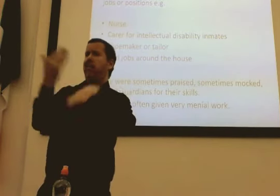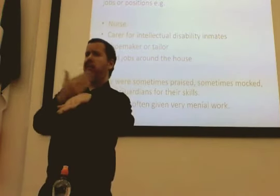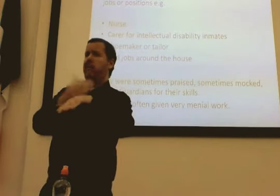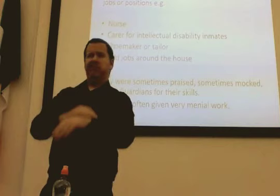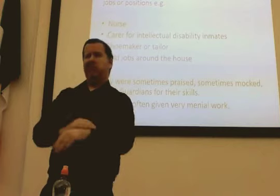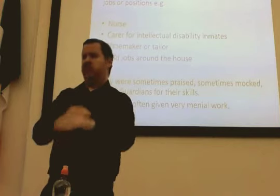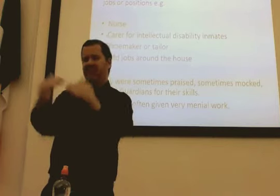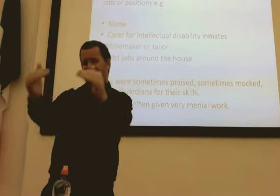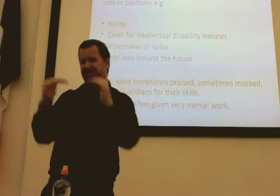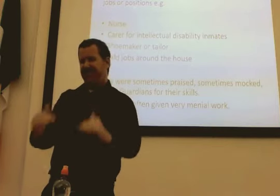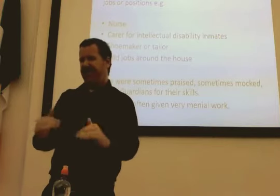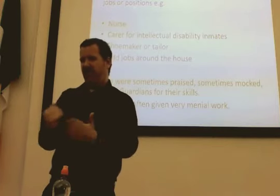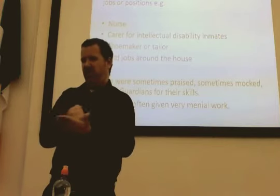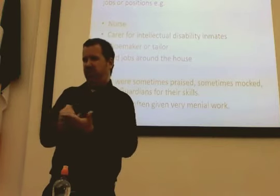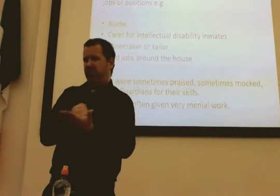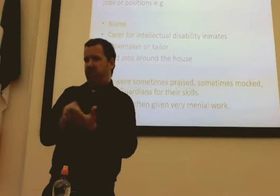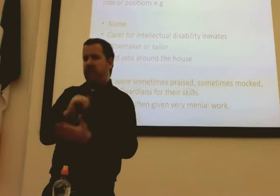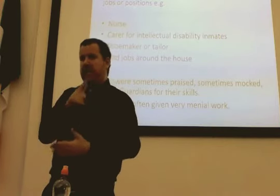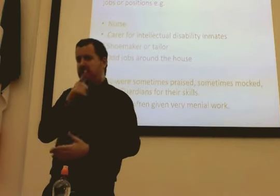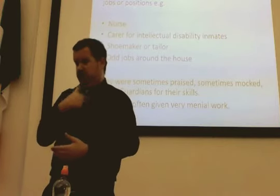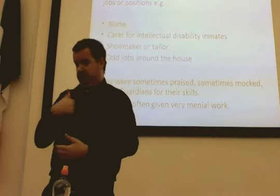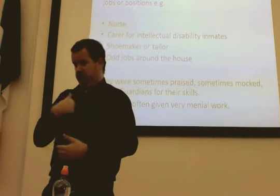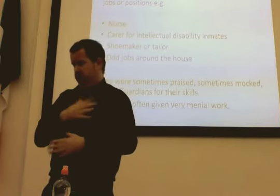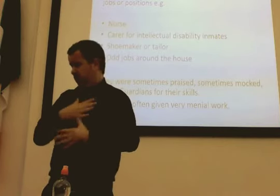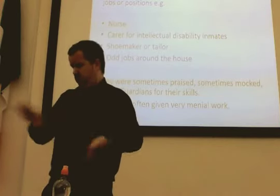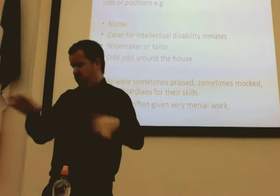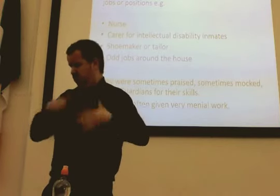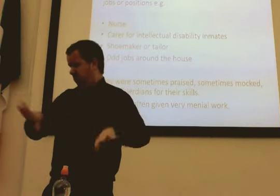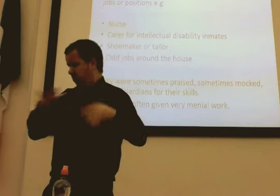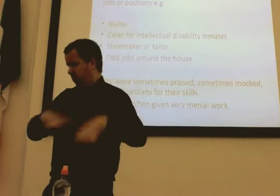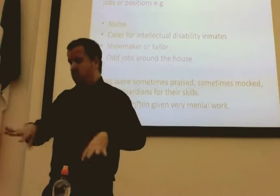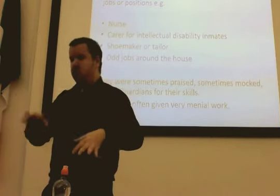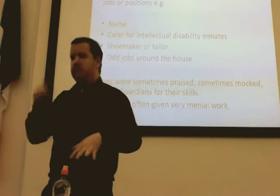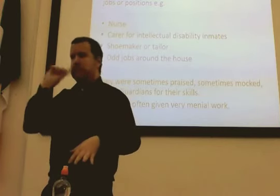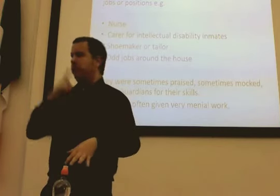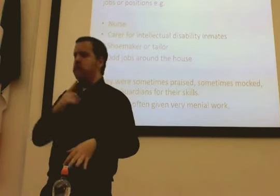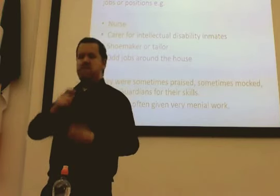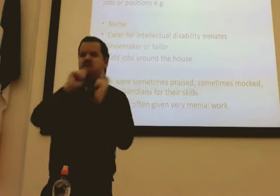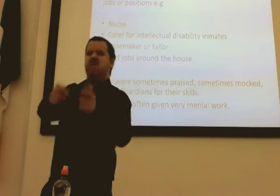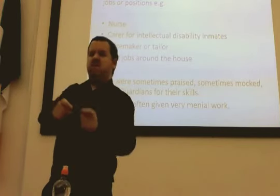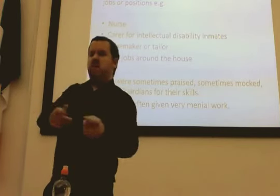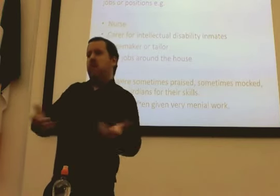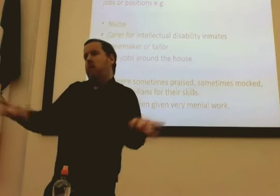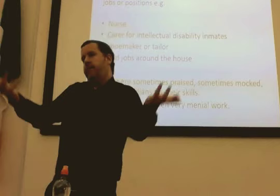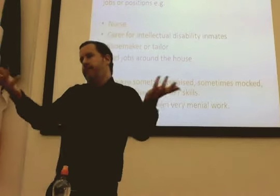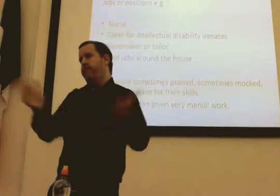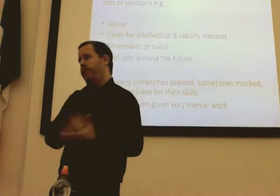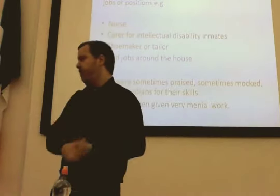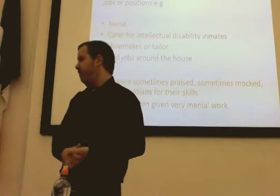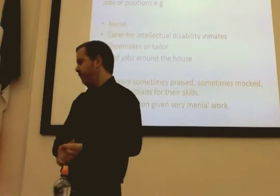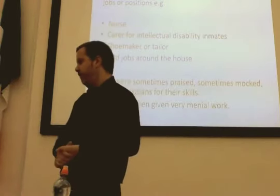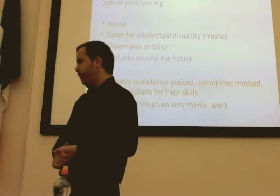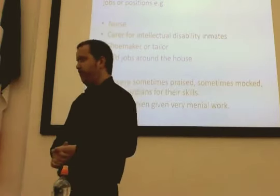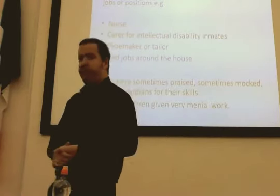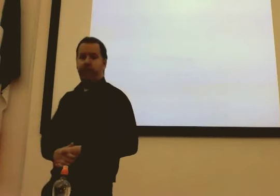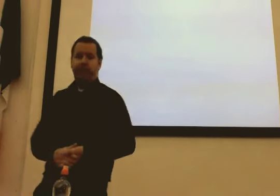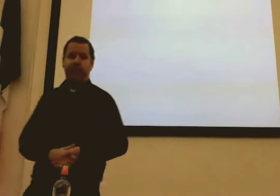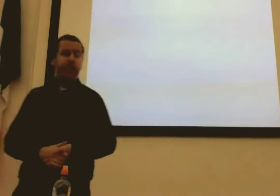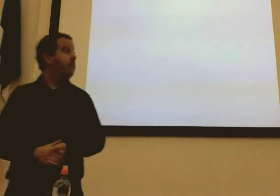people's work. At the same time, the deaf people were given very menial tasks that